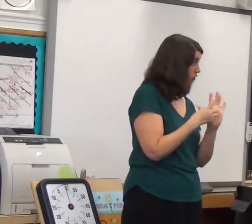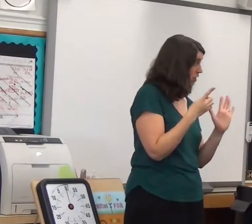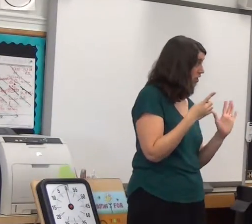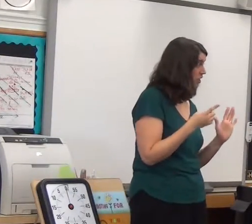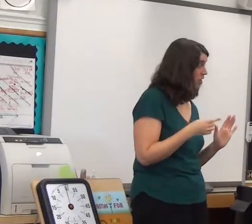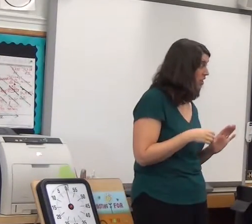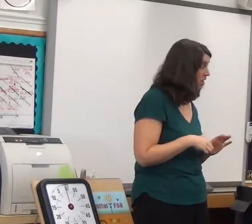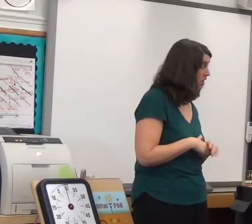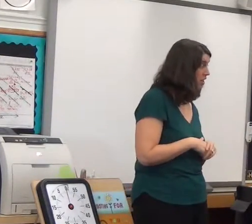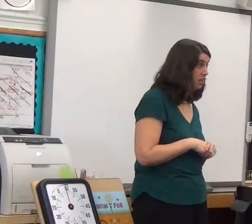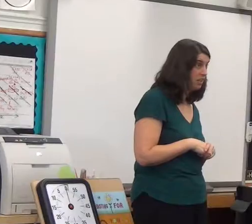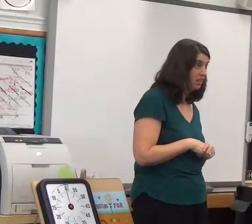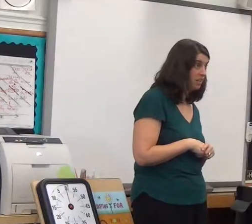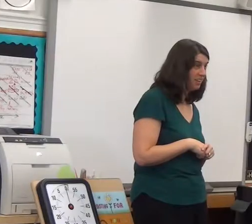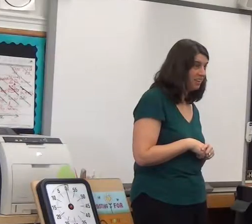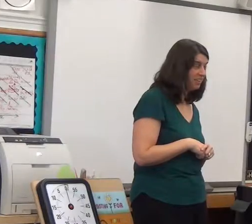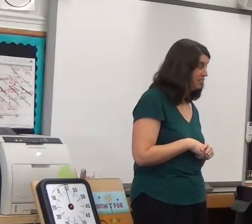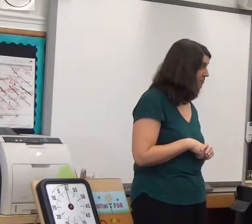on the back cover,